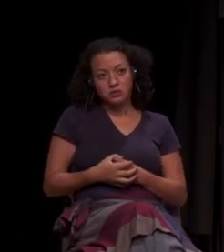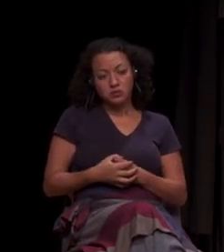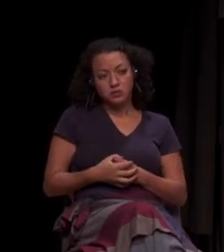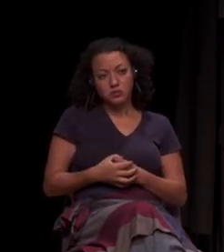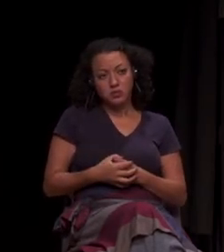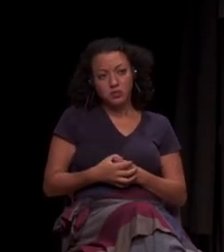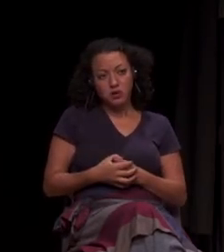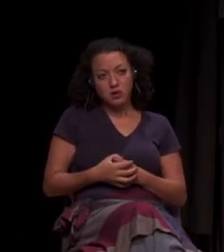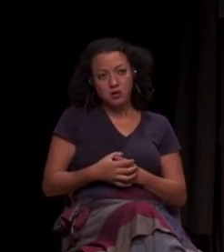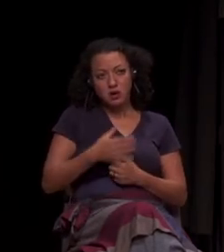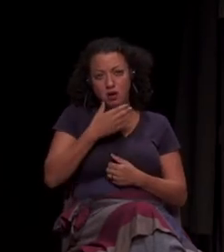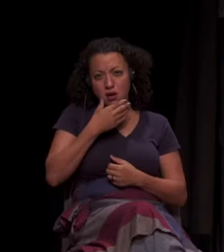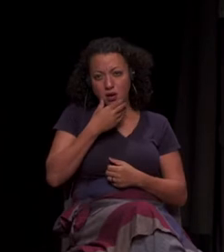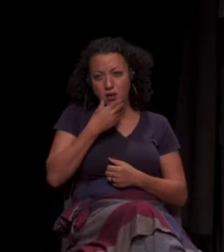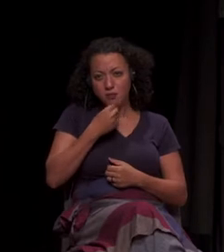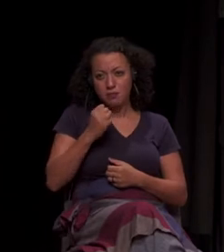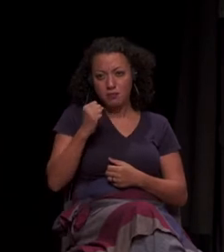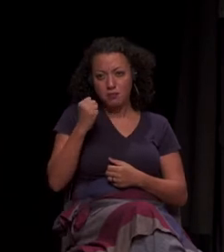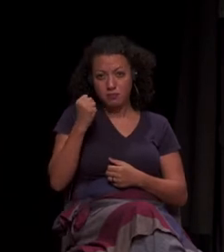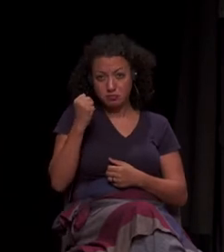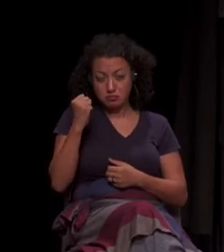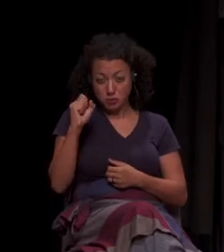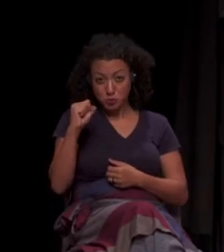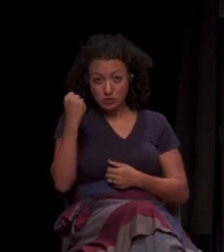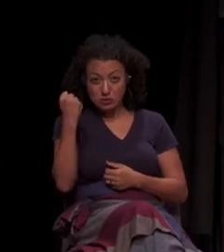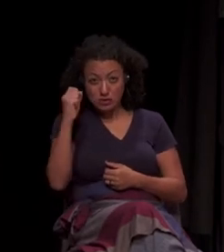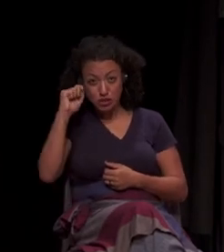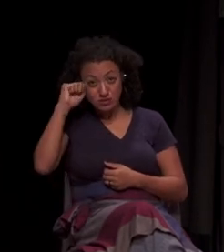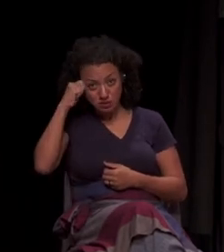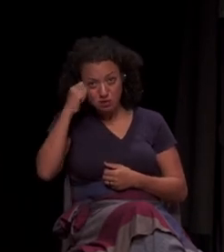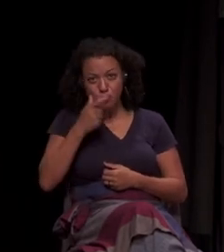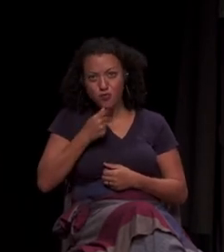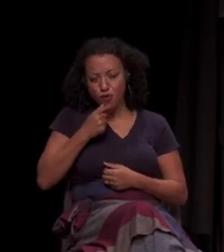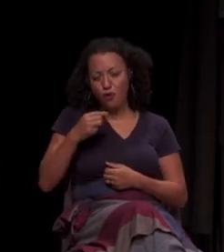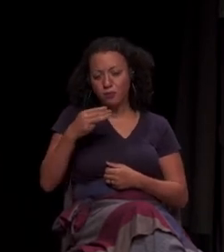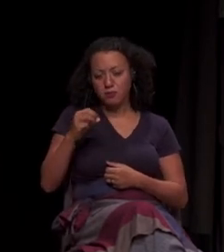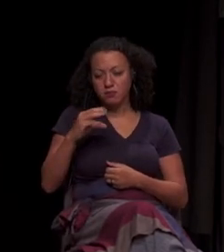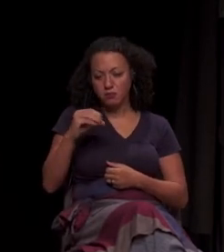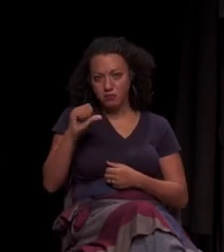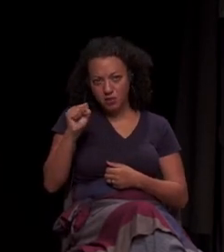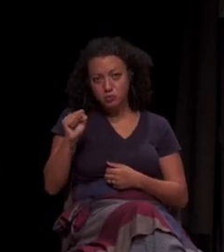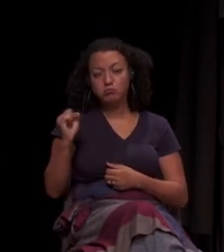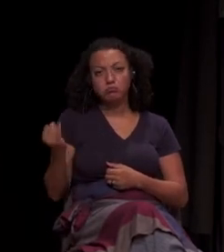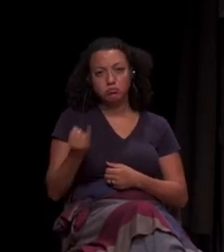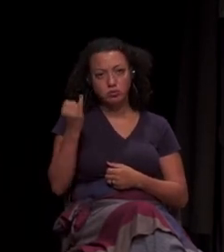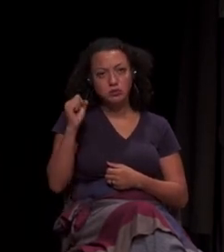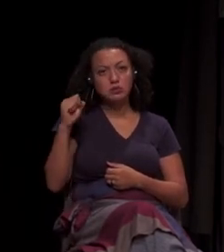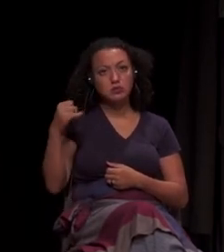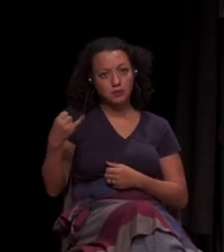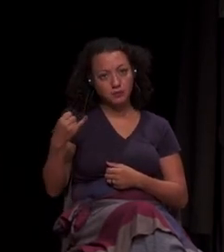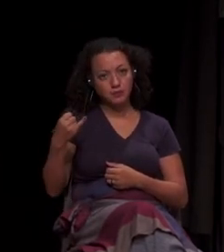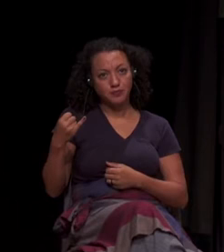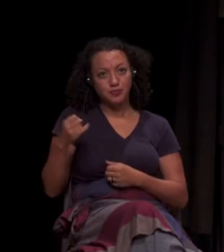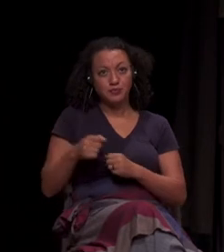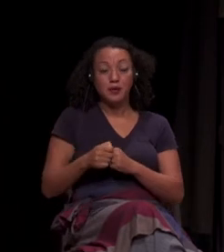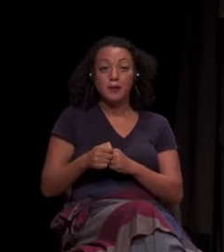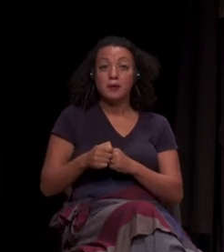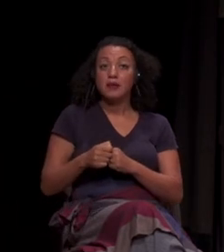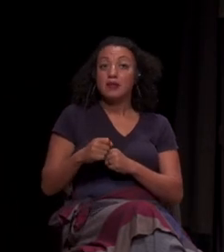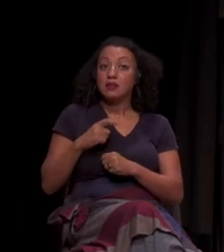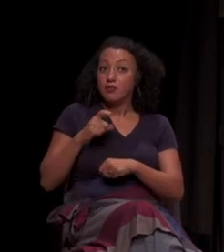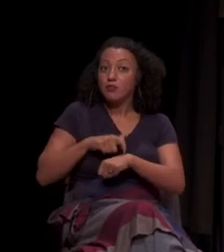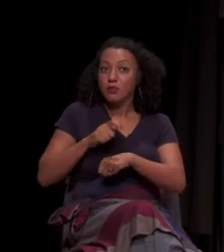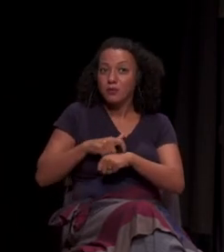was a very important figure, but in some cases it was as a transgressive figure. The second question, no,